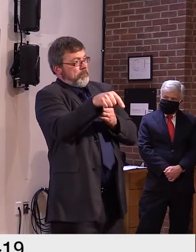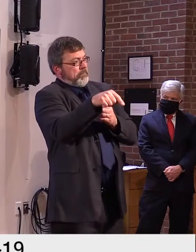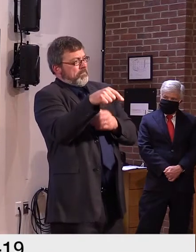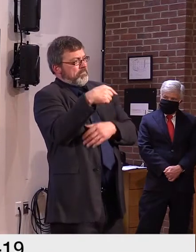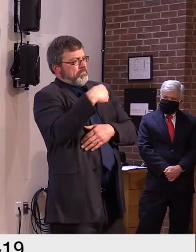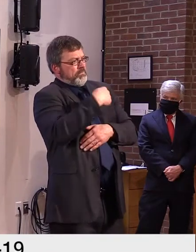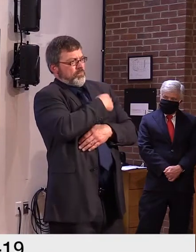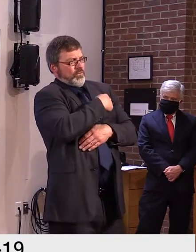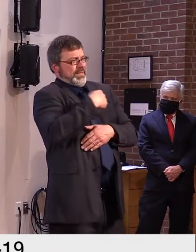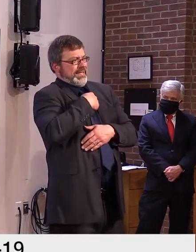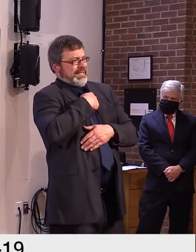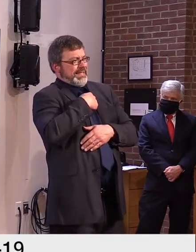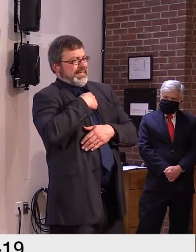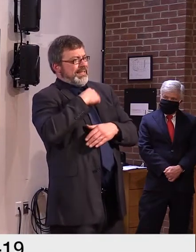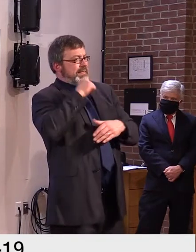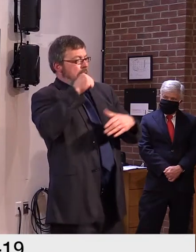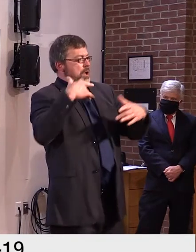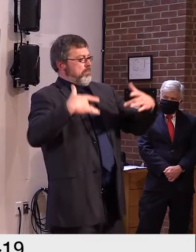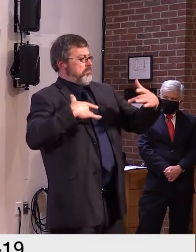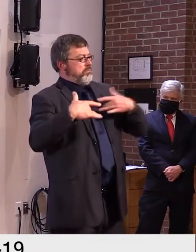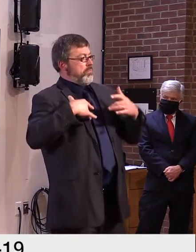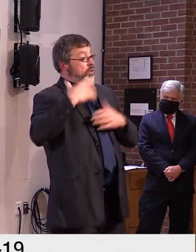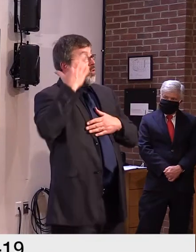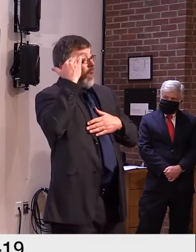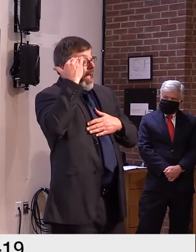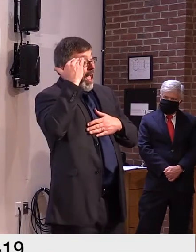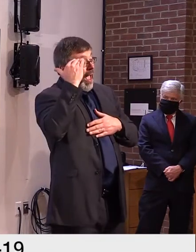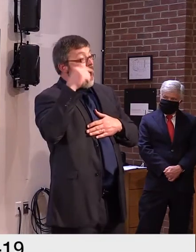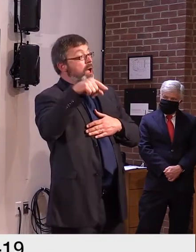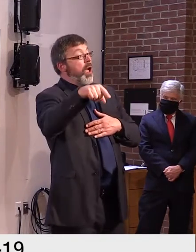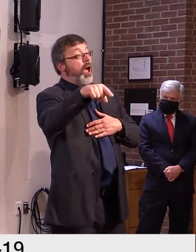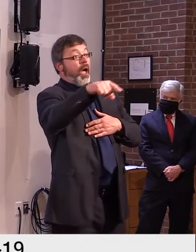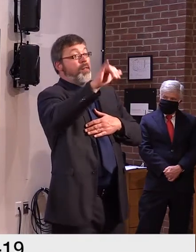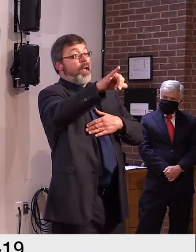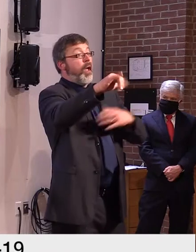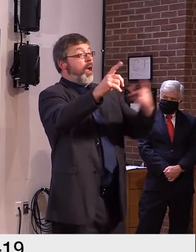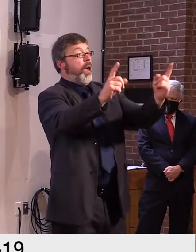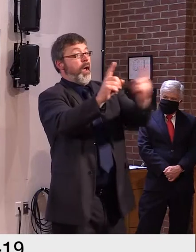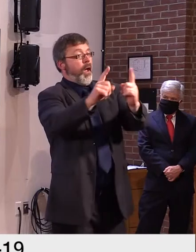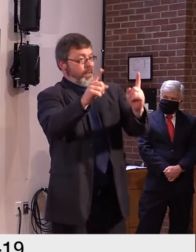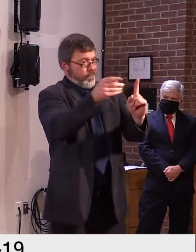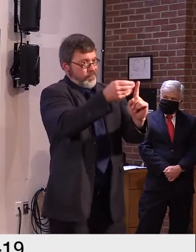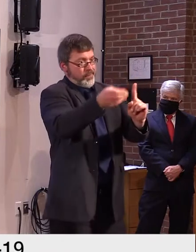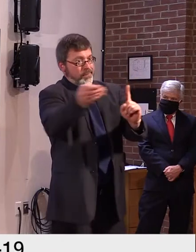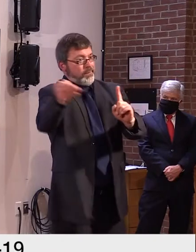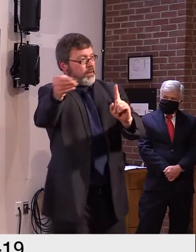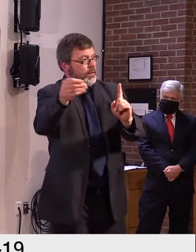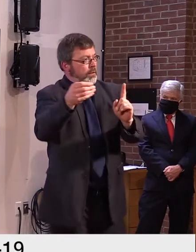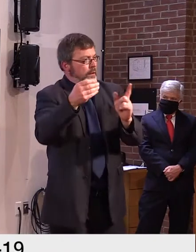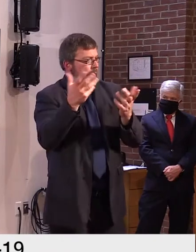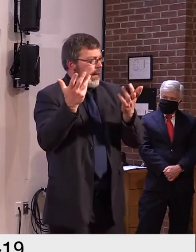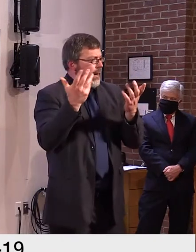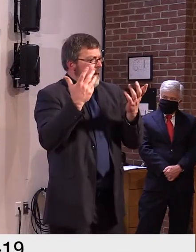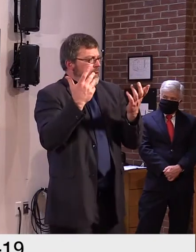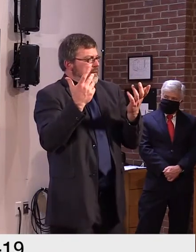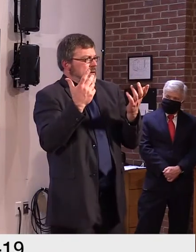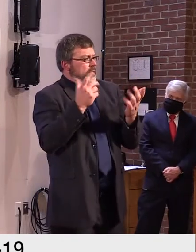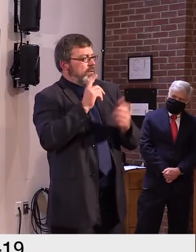they had and the number of people they came in contact with and buying the things they needed, which were usually more for